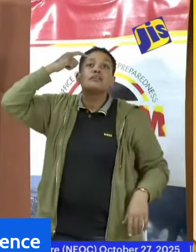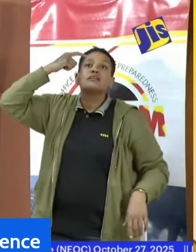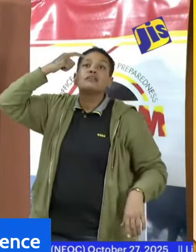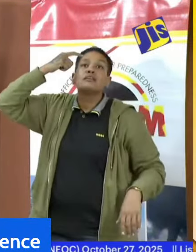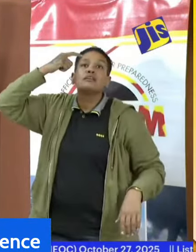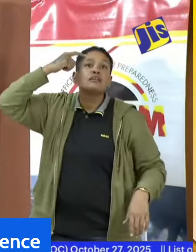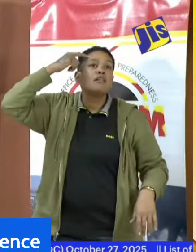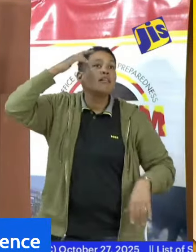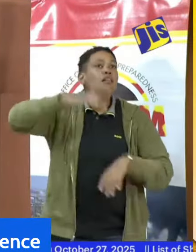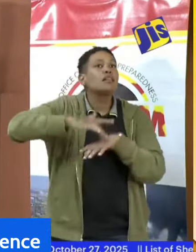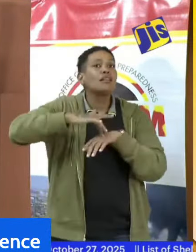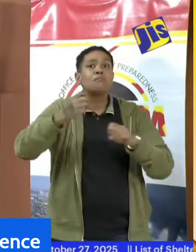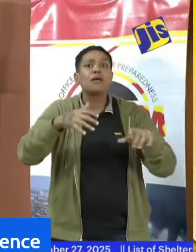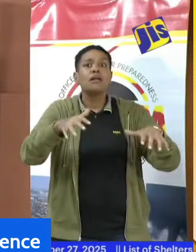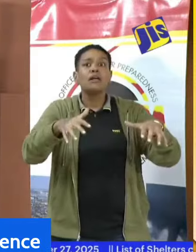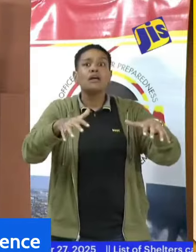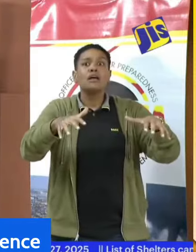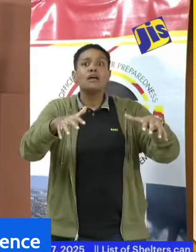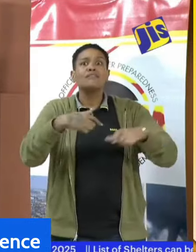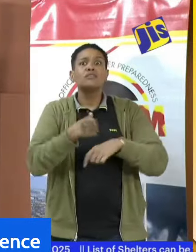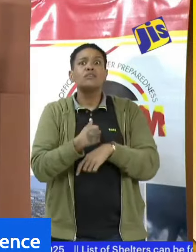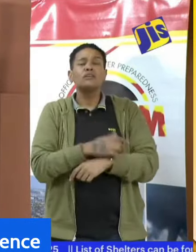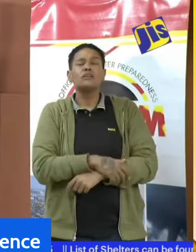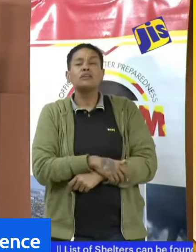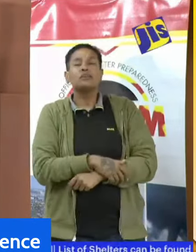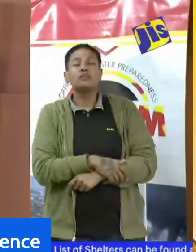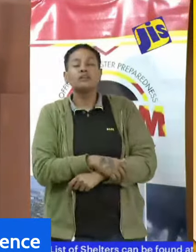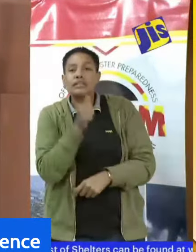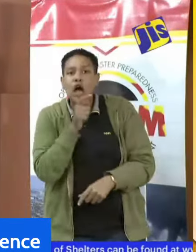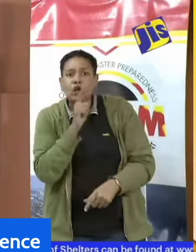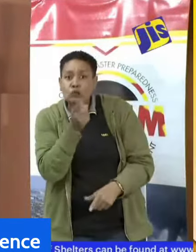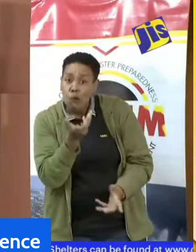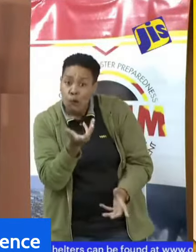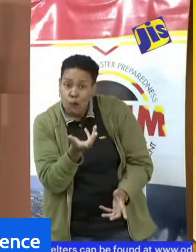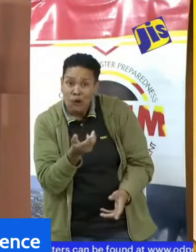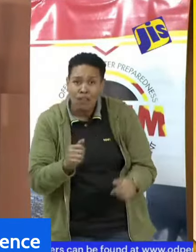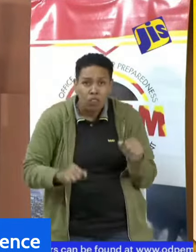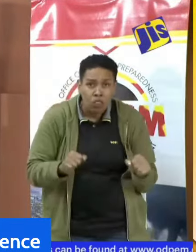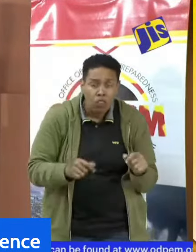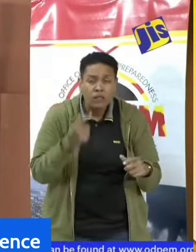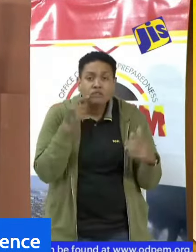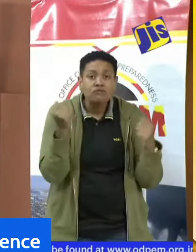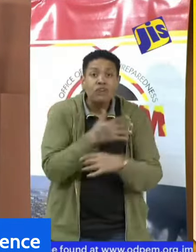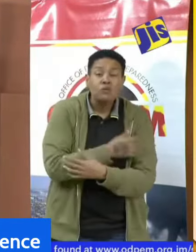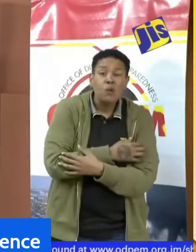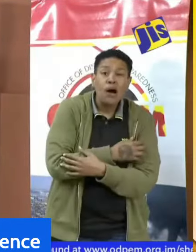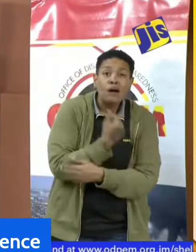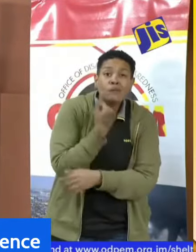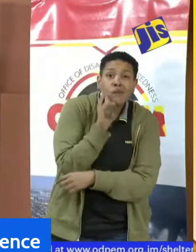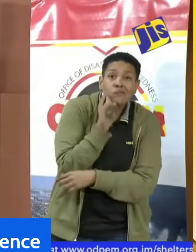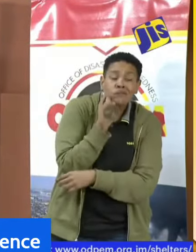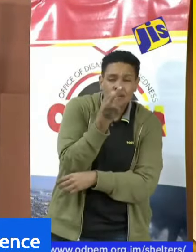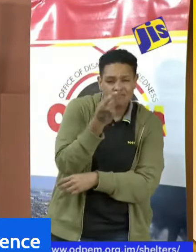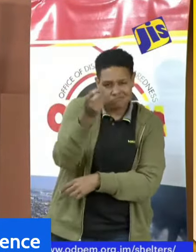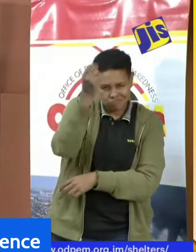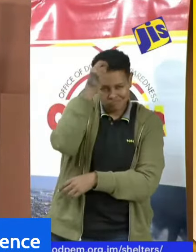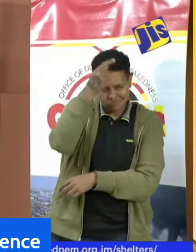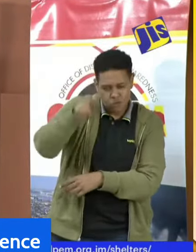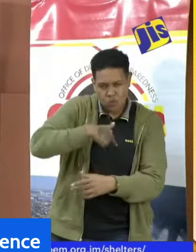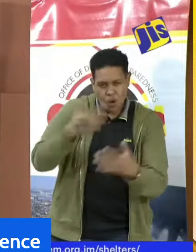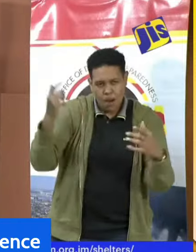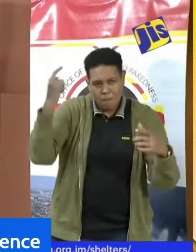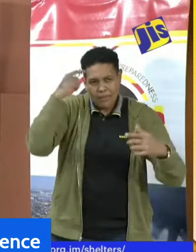will be anxious, would be uncertain, be scared. We are beefing up our mental